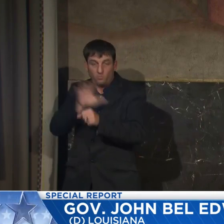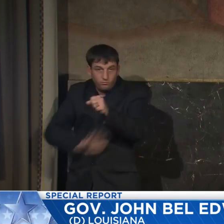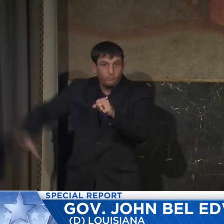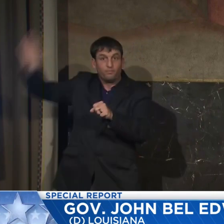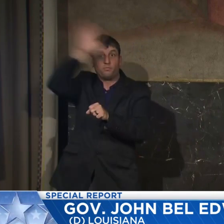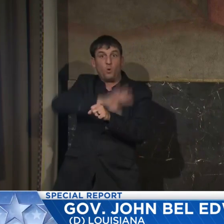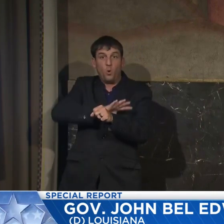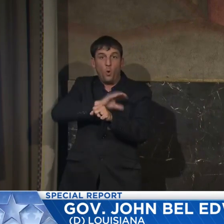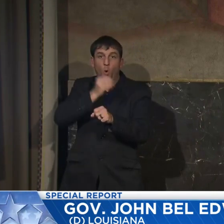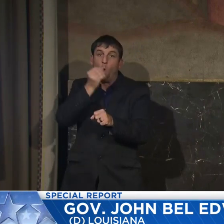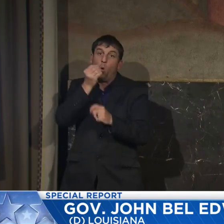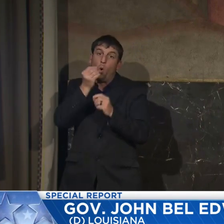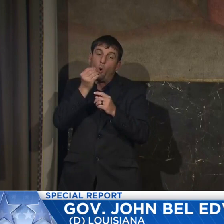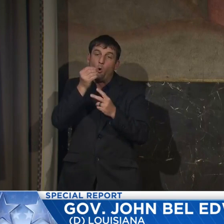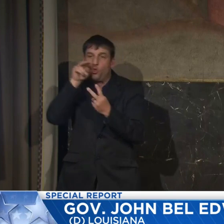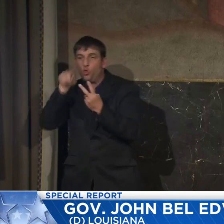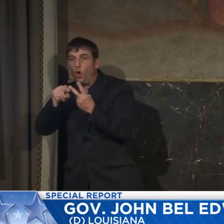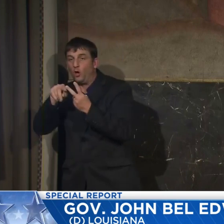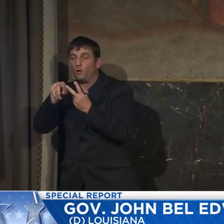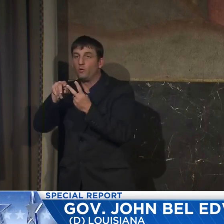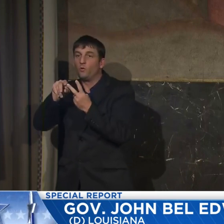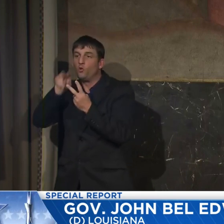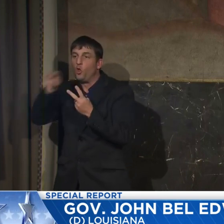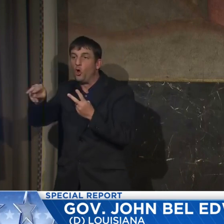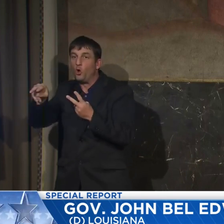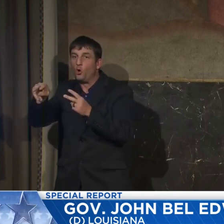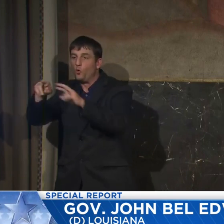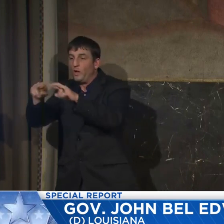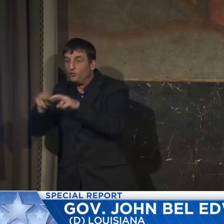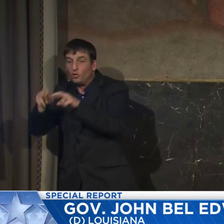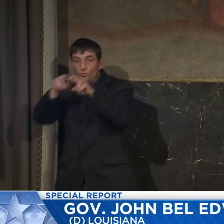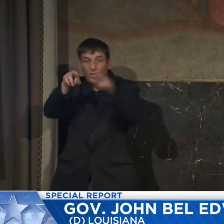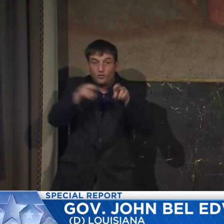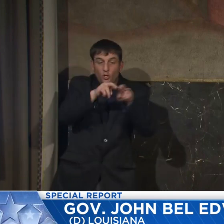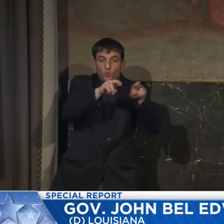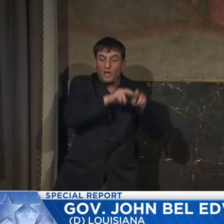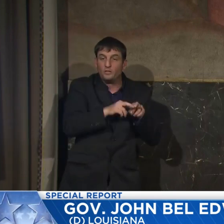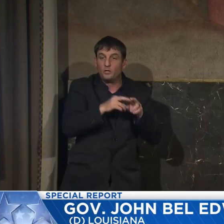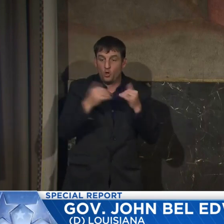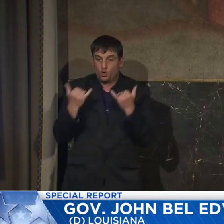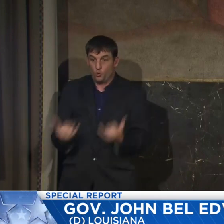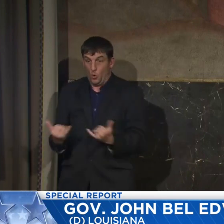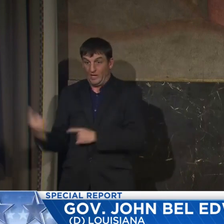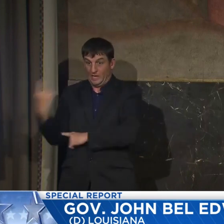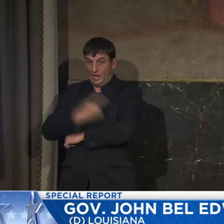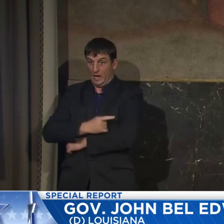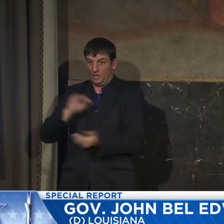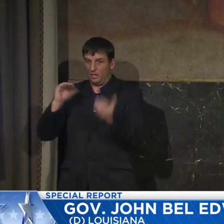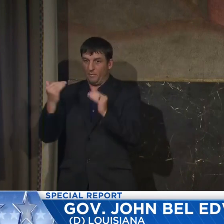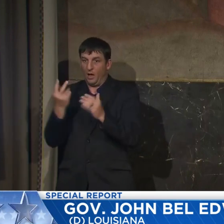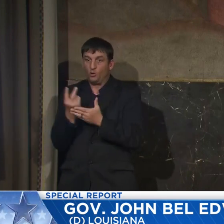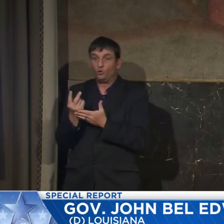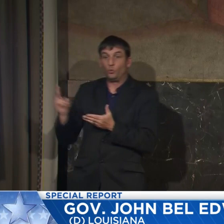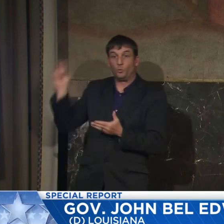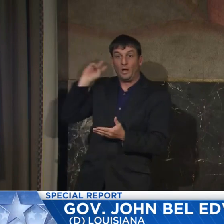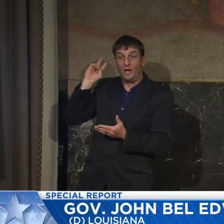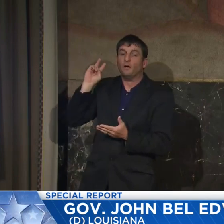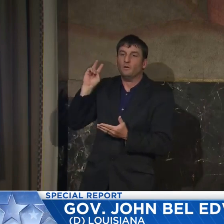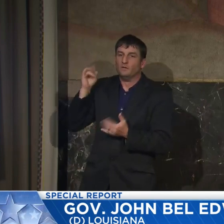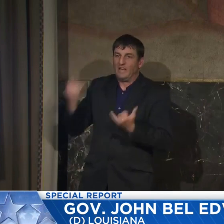much better off today than we were a couple of weeks ago. It's a conversation that I had